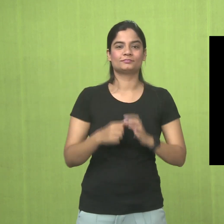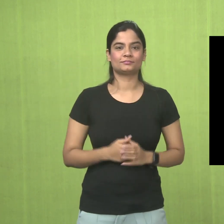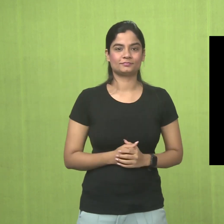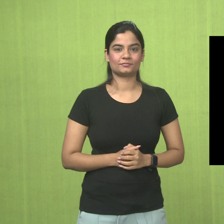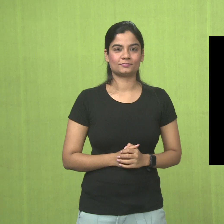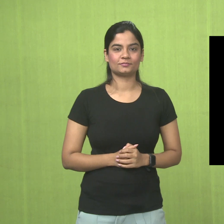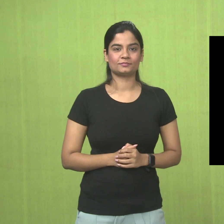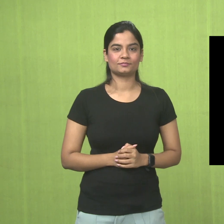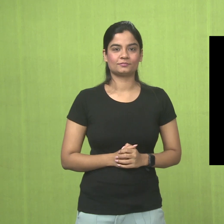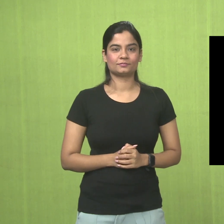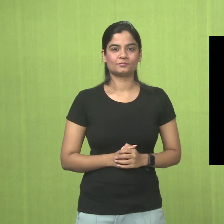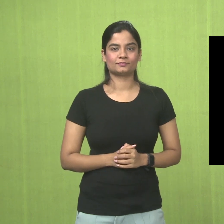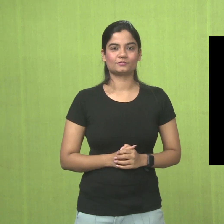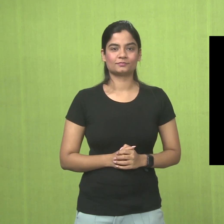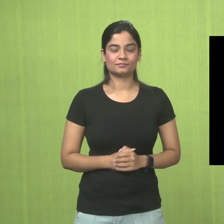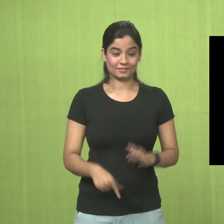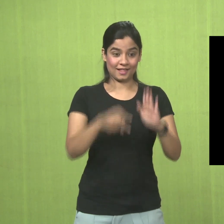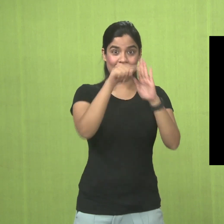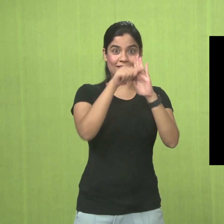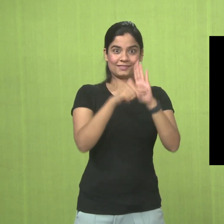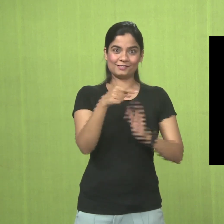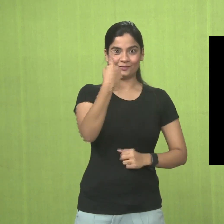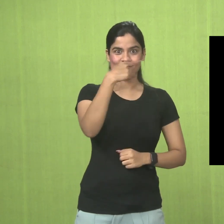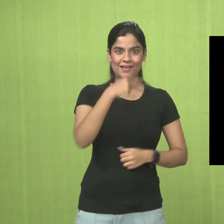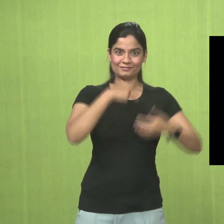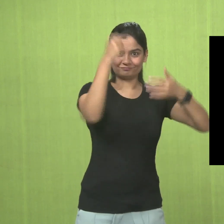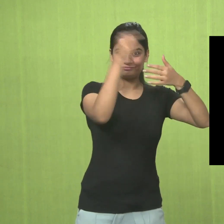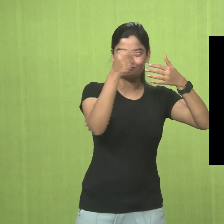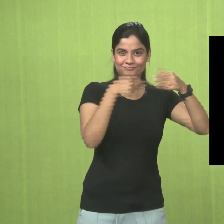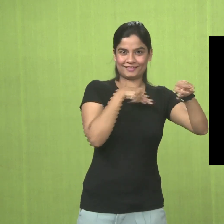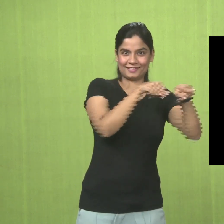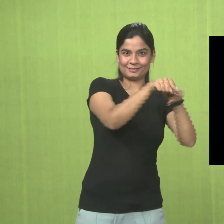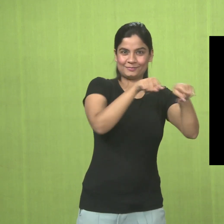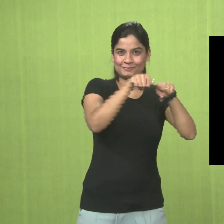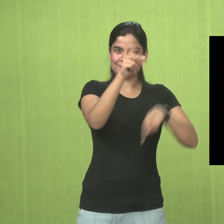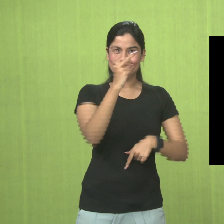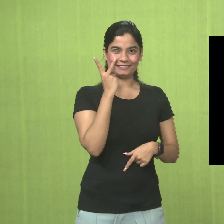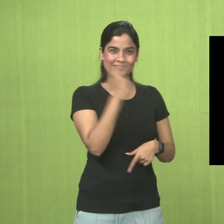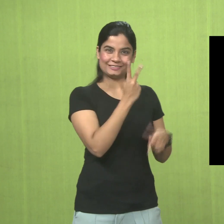These are the ethics that we learned, right?